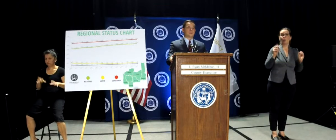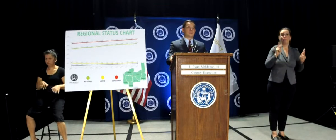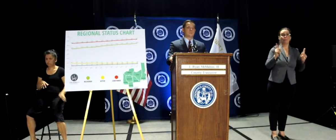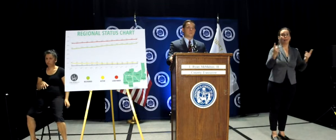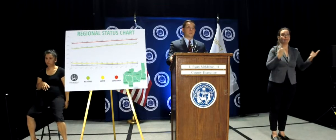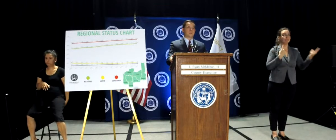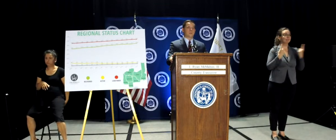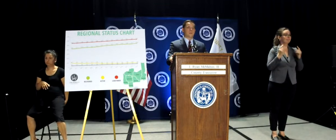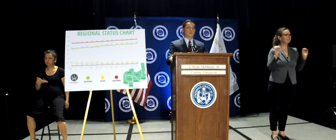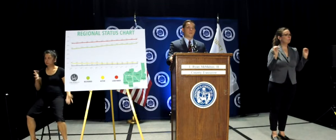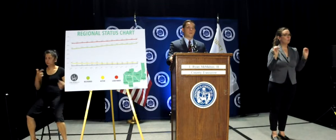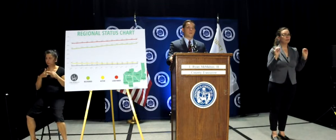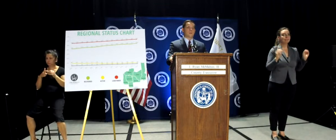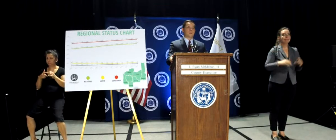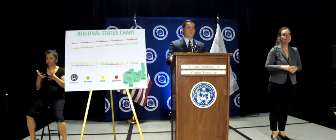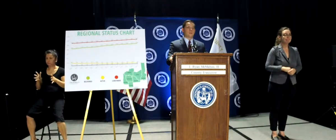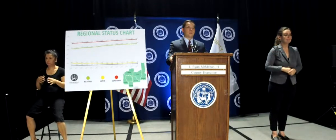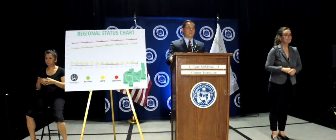Anything else?